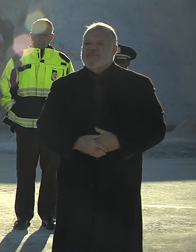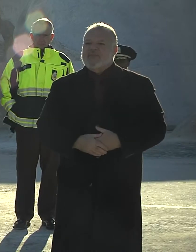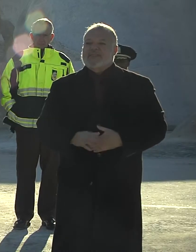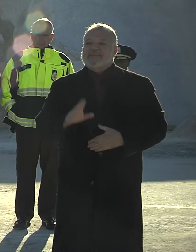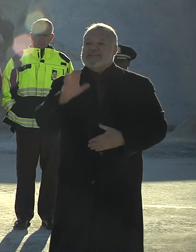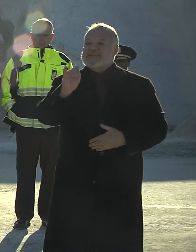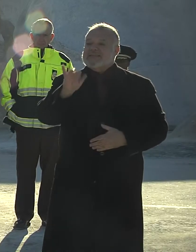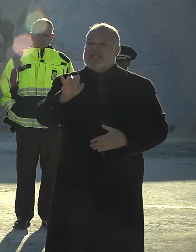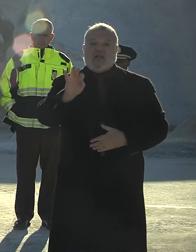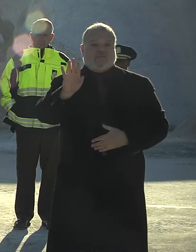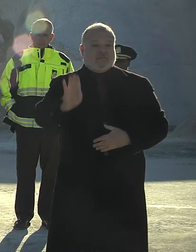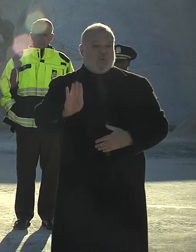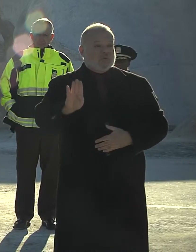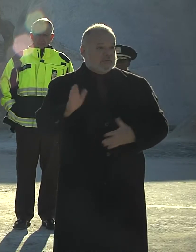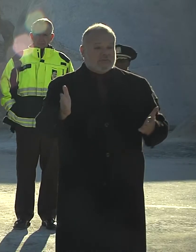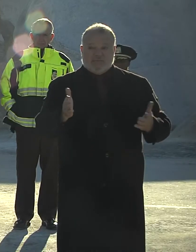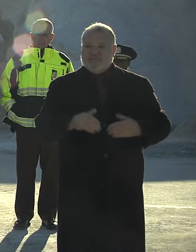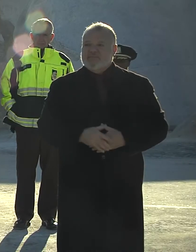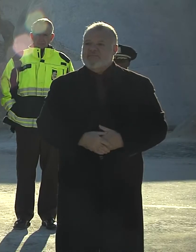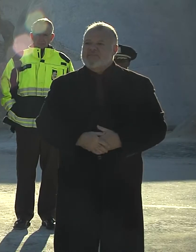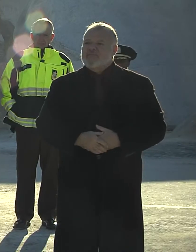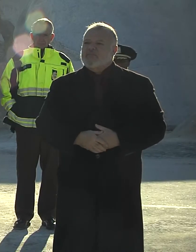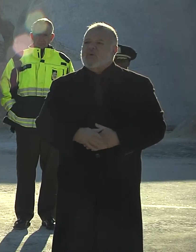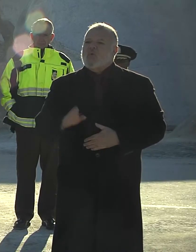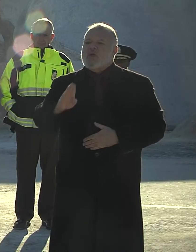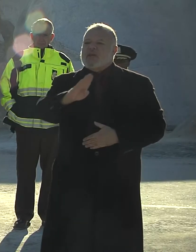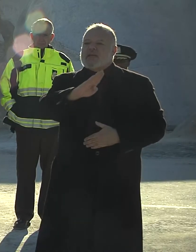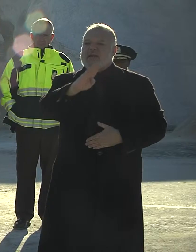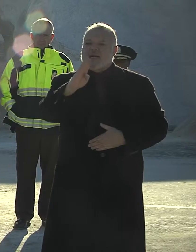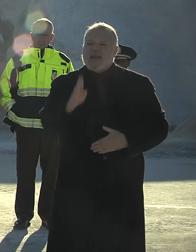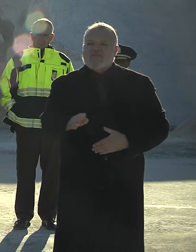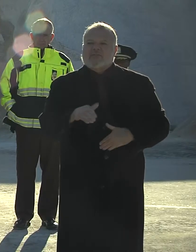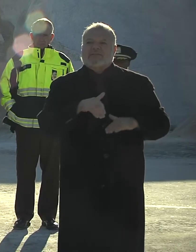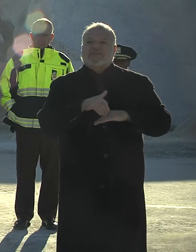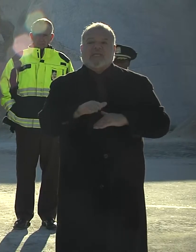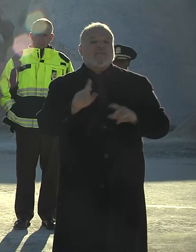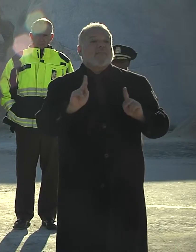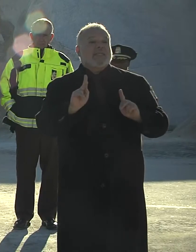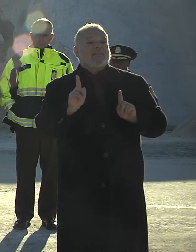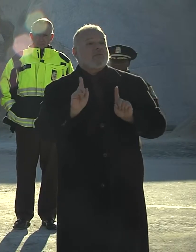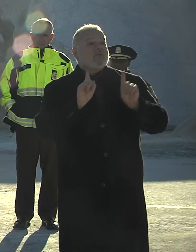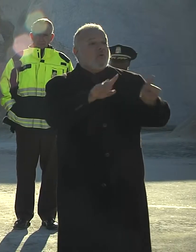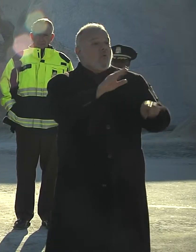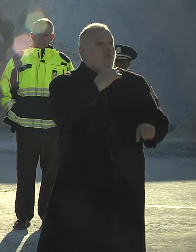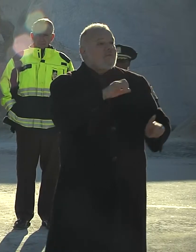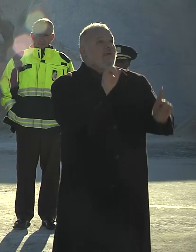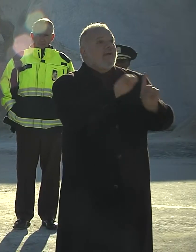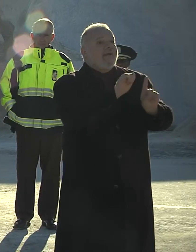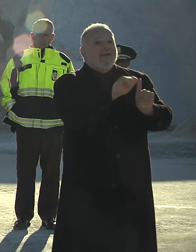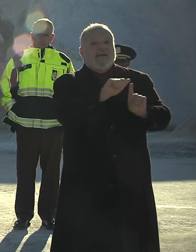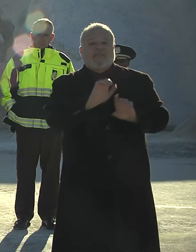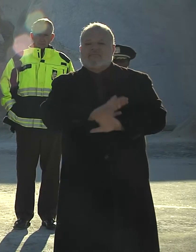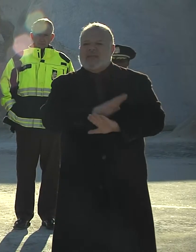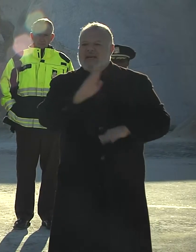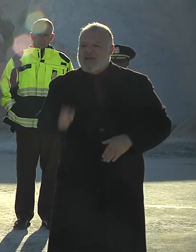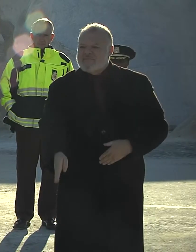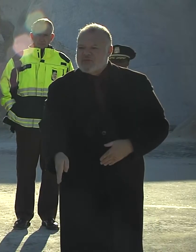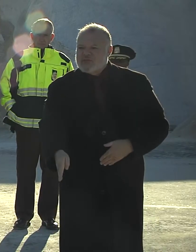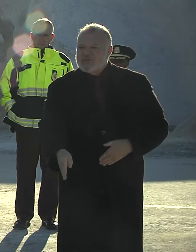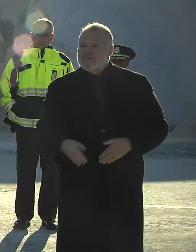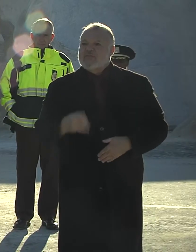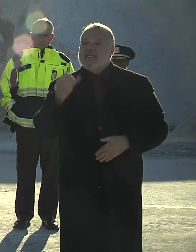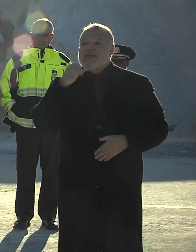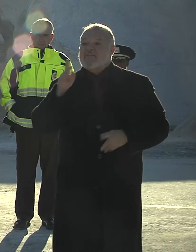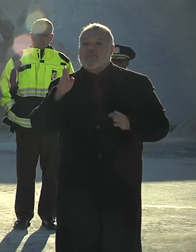Boston will not send people to your doors to talk to you about electricity. So if somebody claims they're calling on